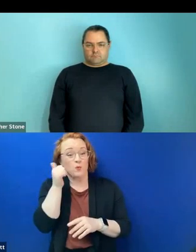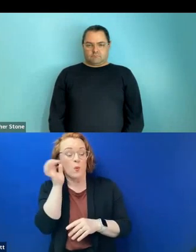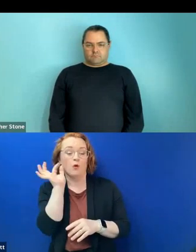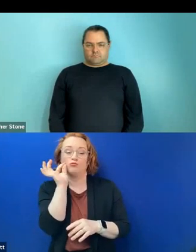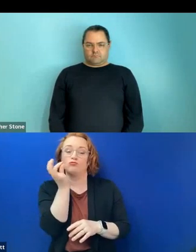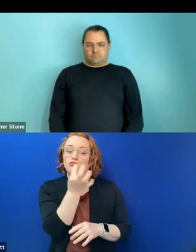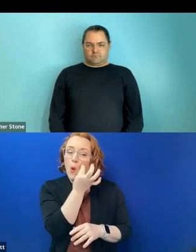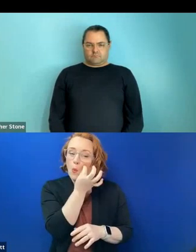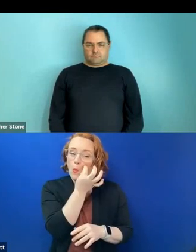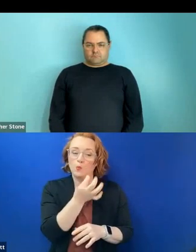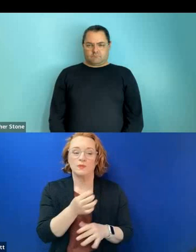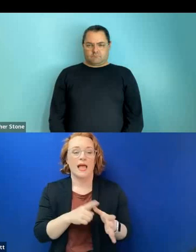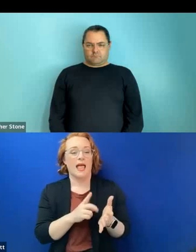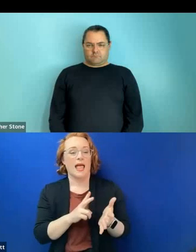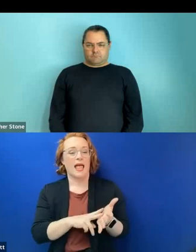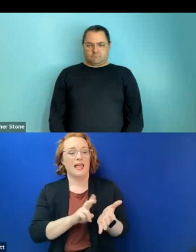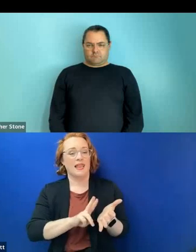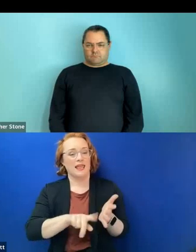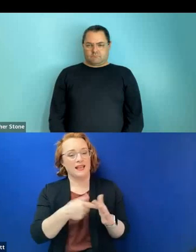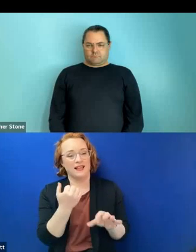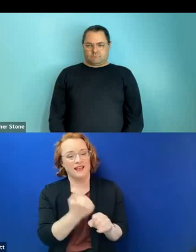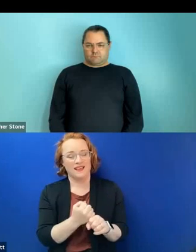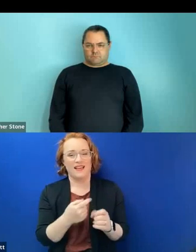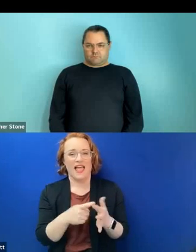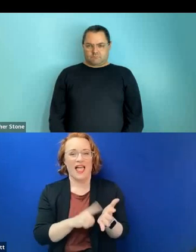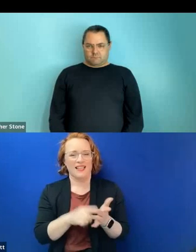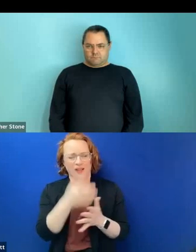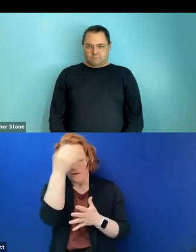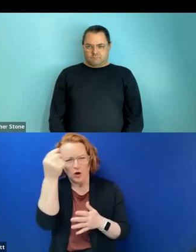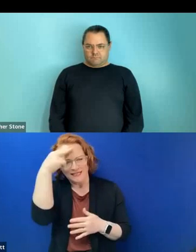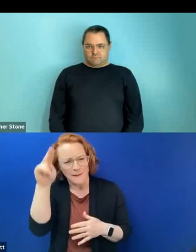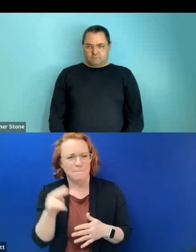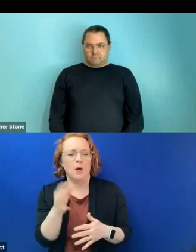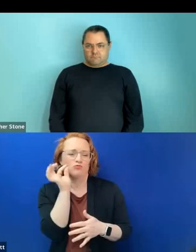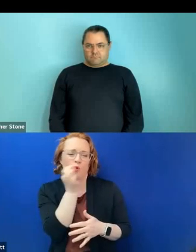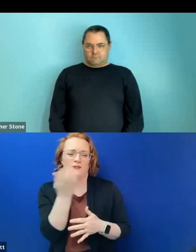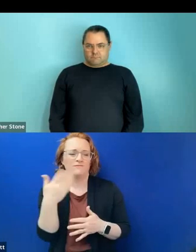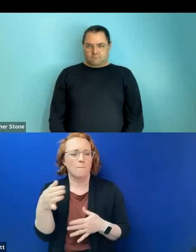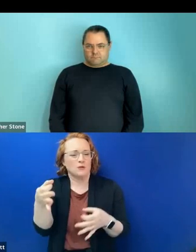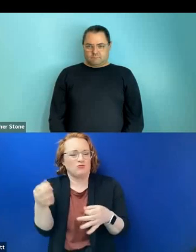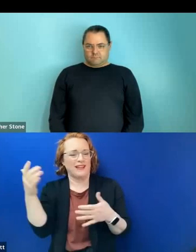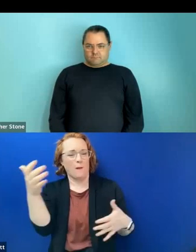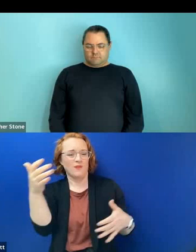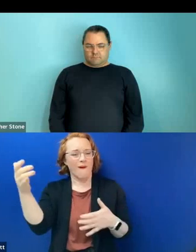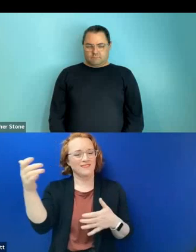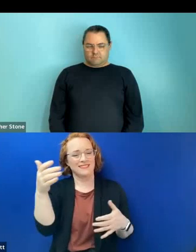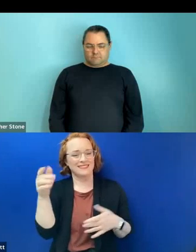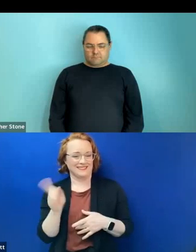Rose Alice, sorry, I can't remember her name, the Strictly Come Dancing.